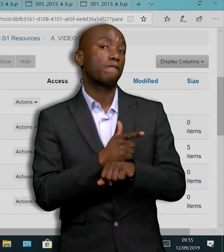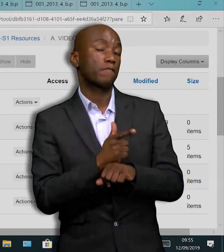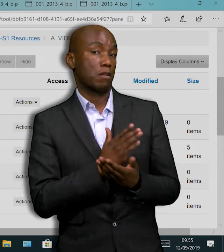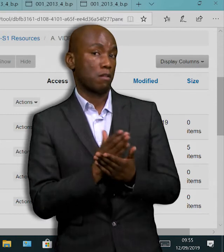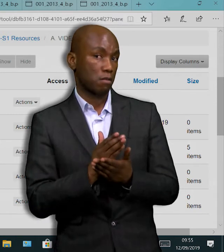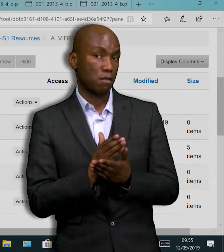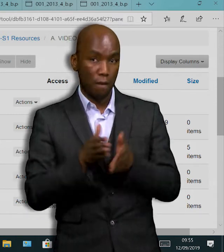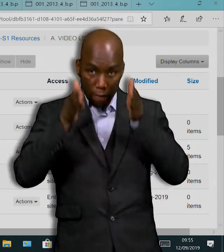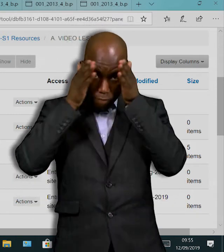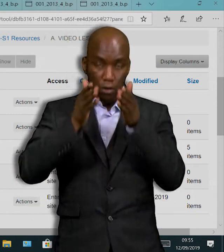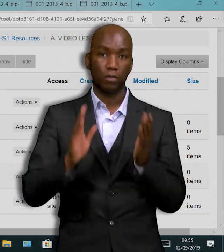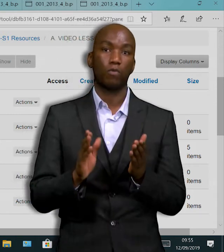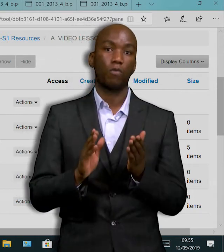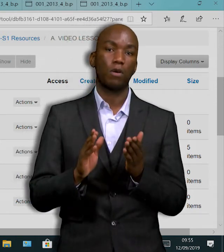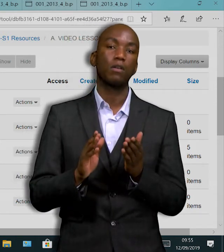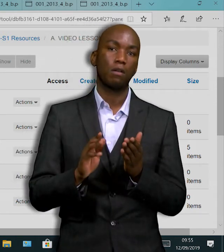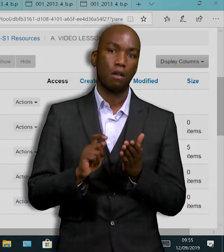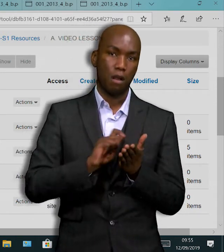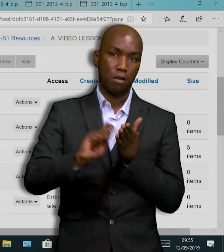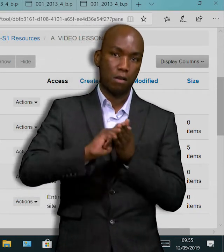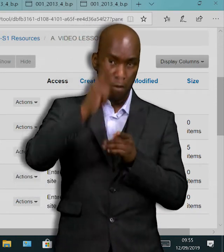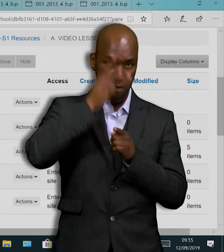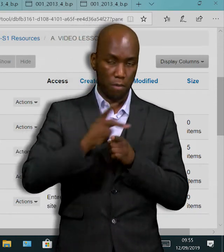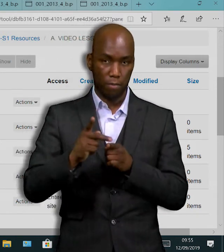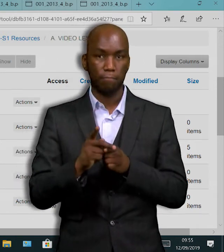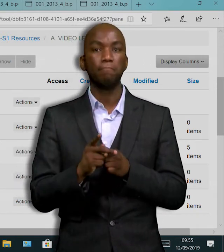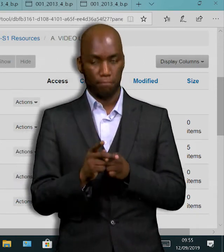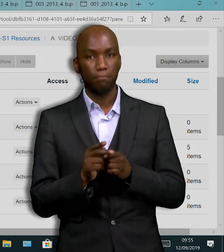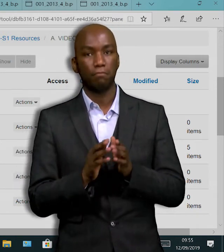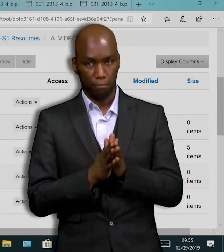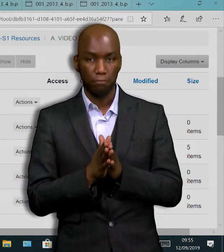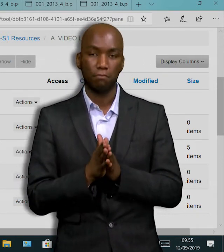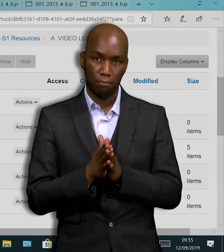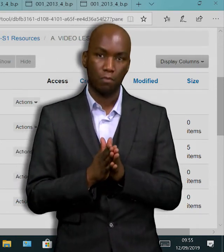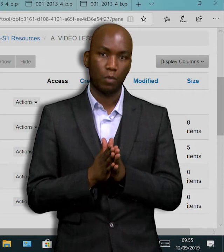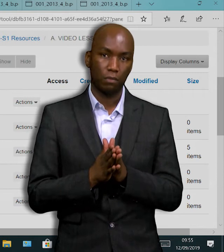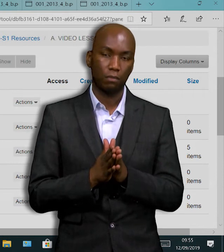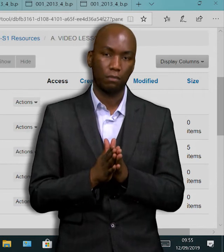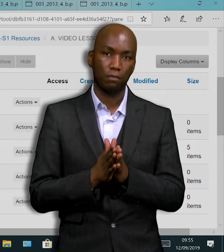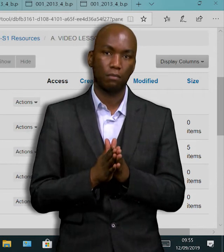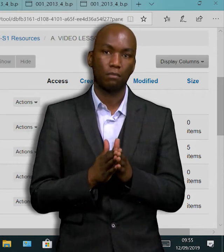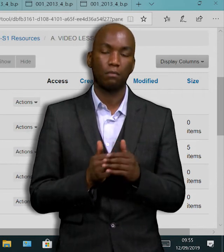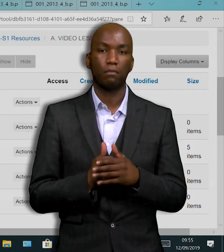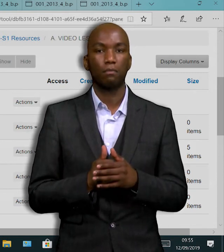And Video 4 deals with Applied Writing Skills 2.